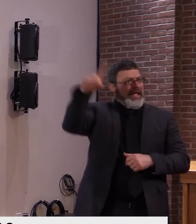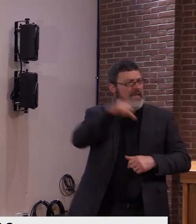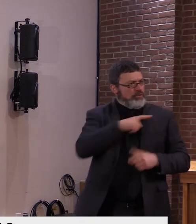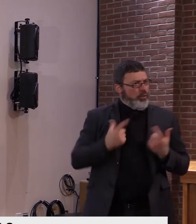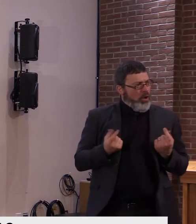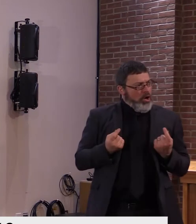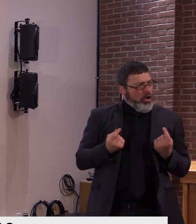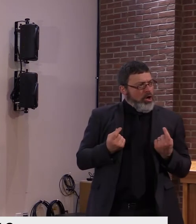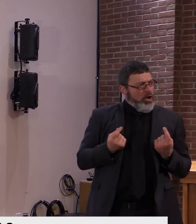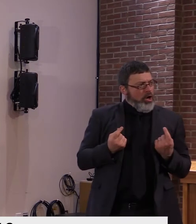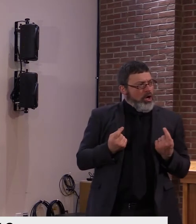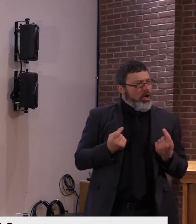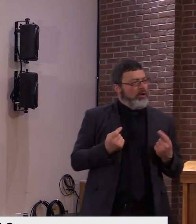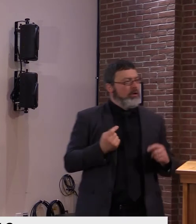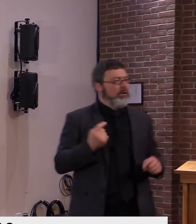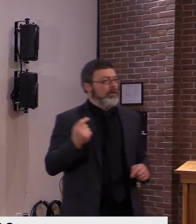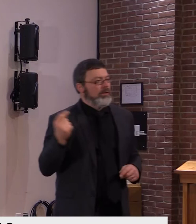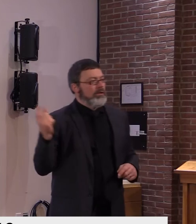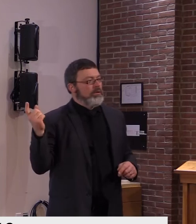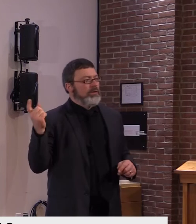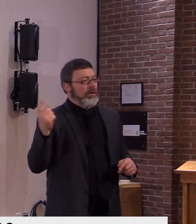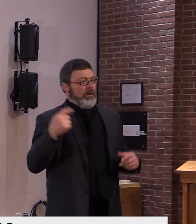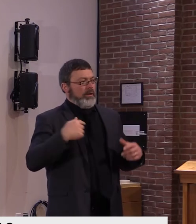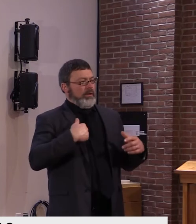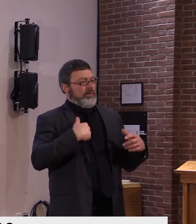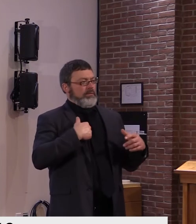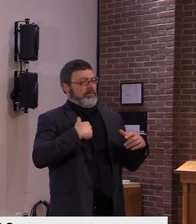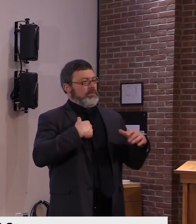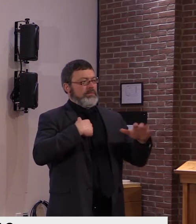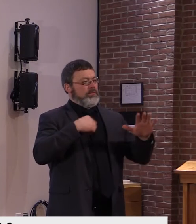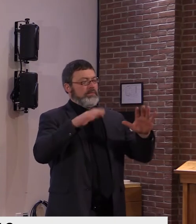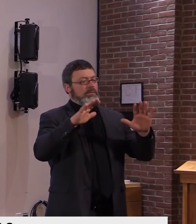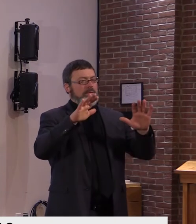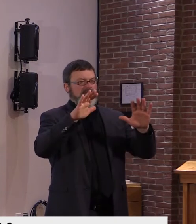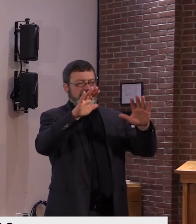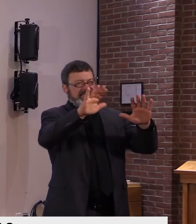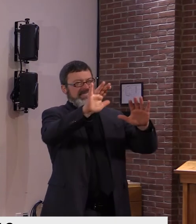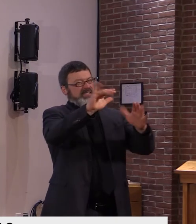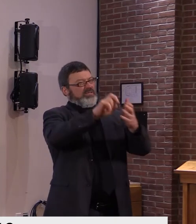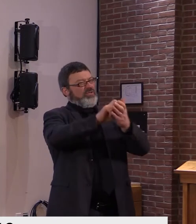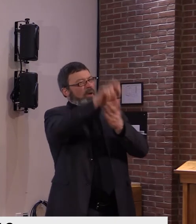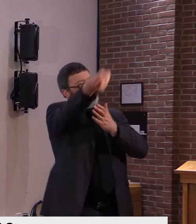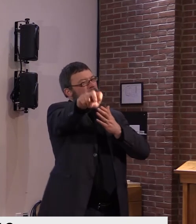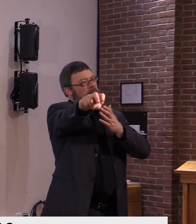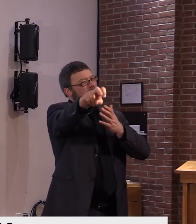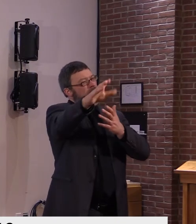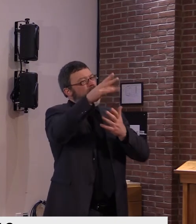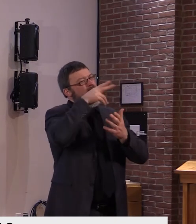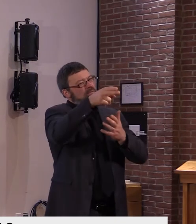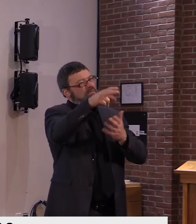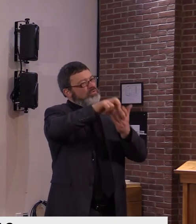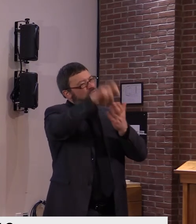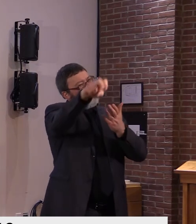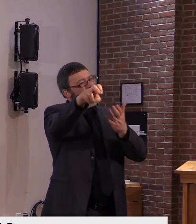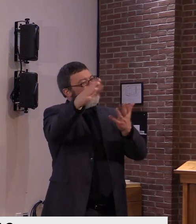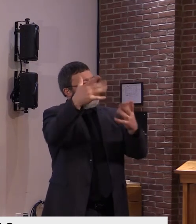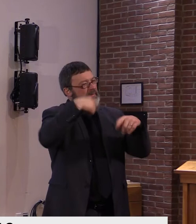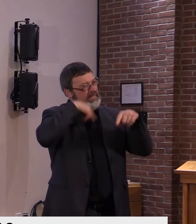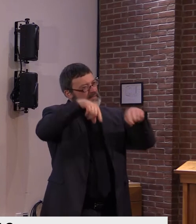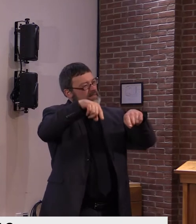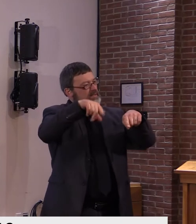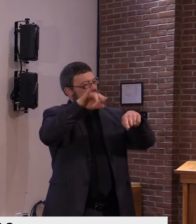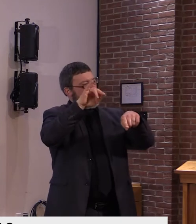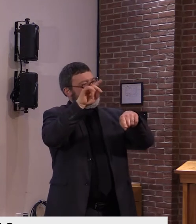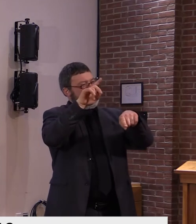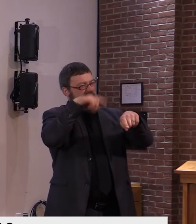December. We may have a request or two to the Joint Fiscal Committee if we find additional funds that have not